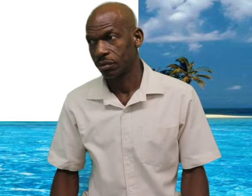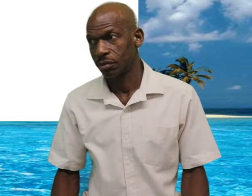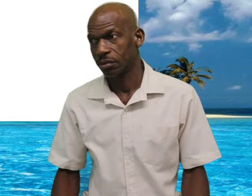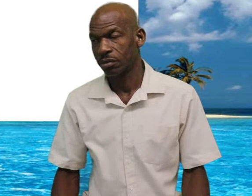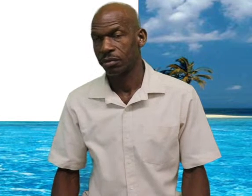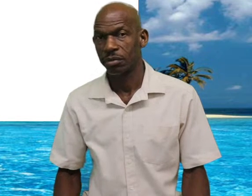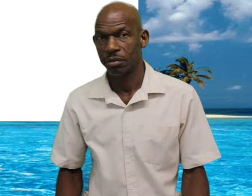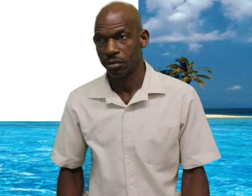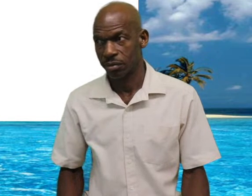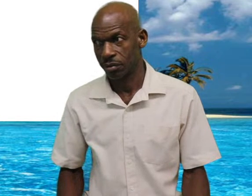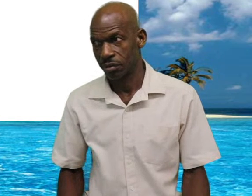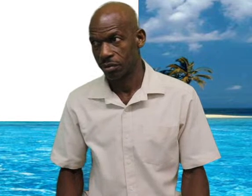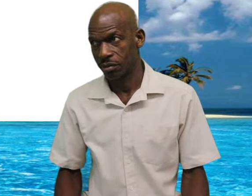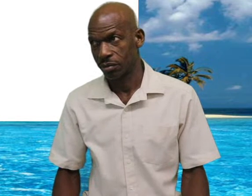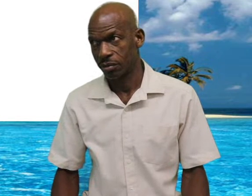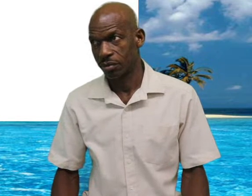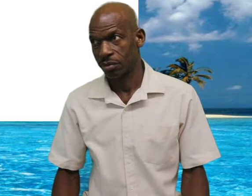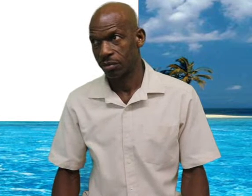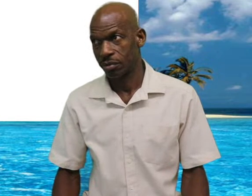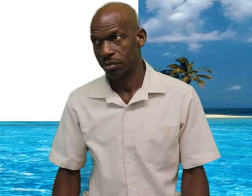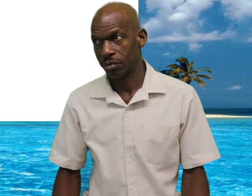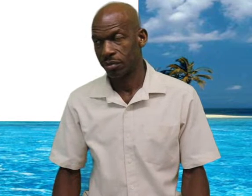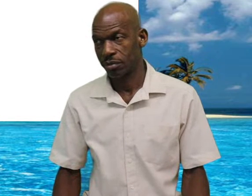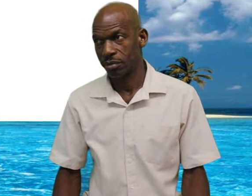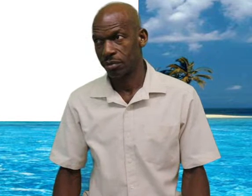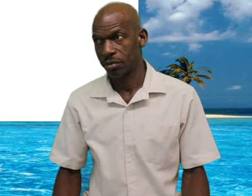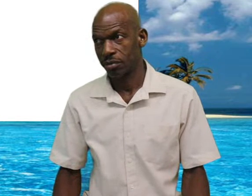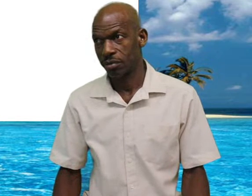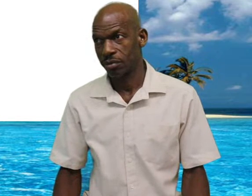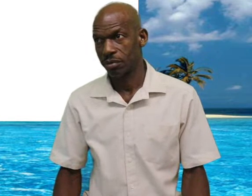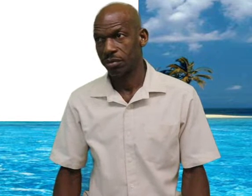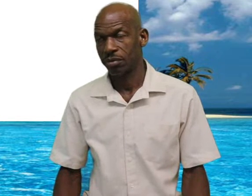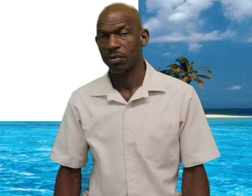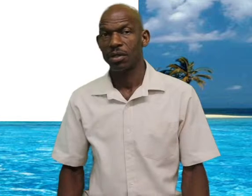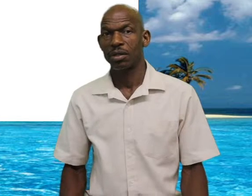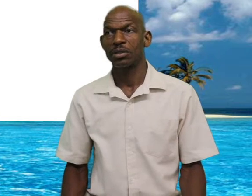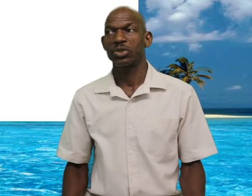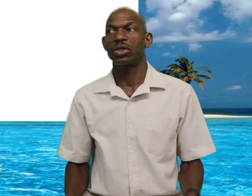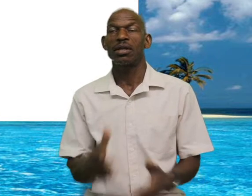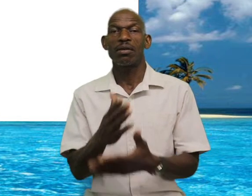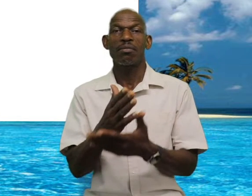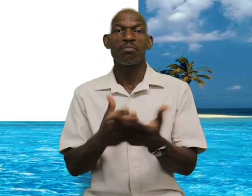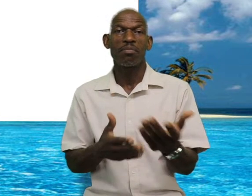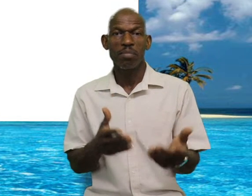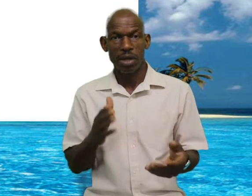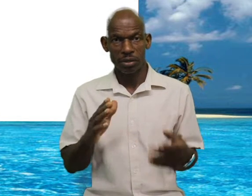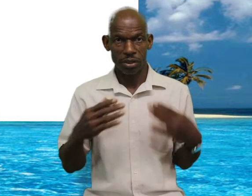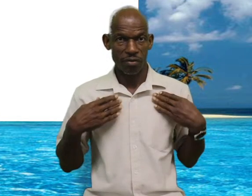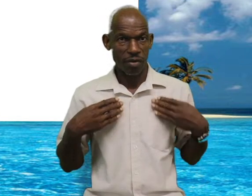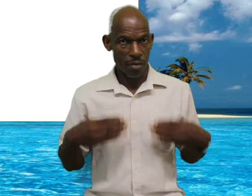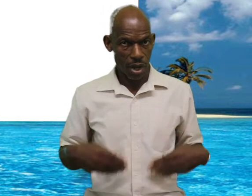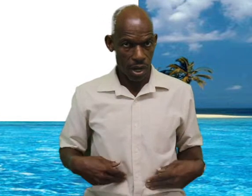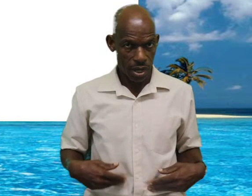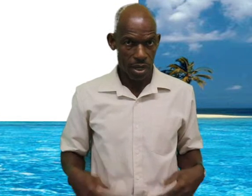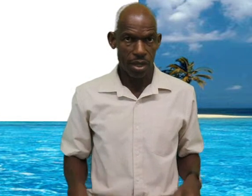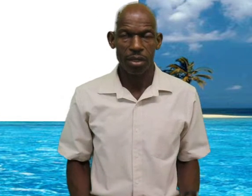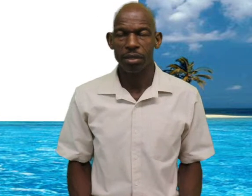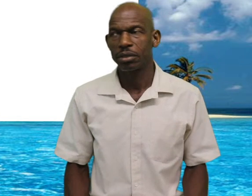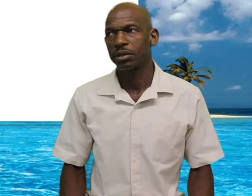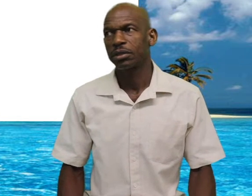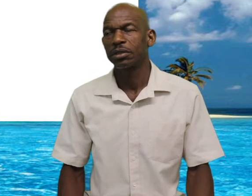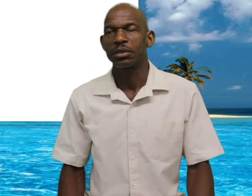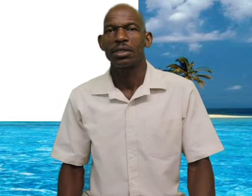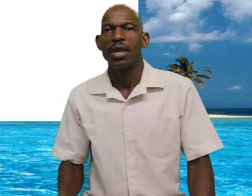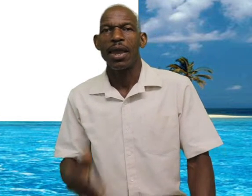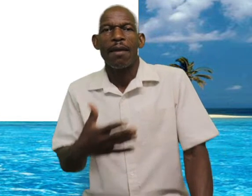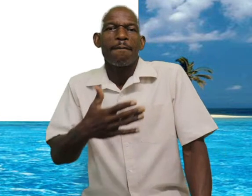So we could say this, the parts of the person is owned by the person based on their parts, body parts, right? So